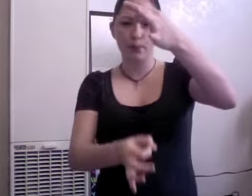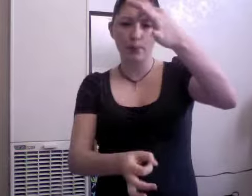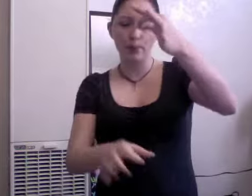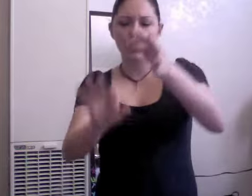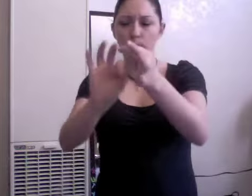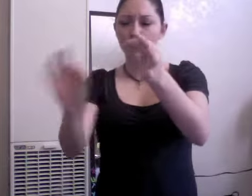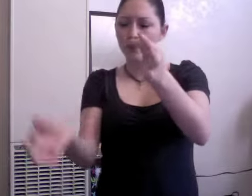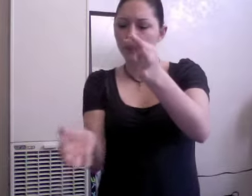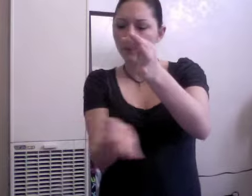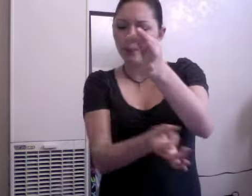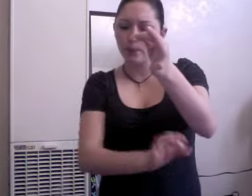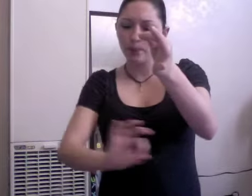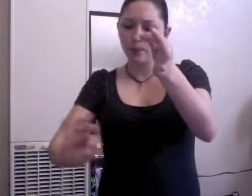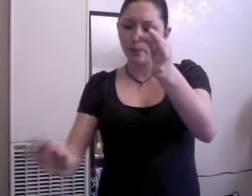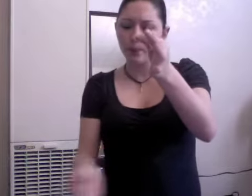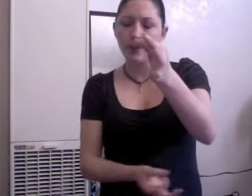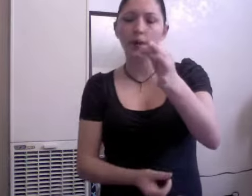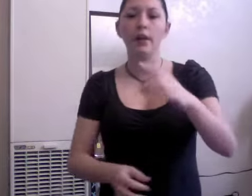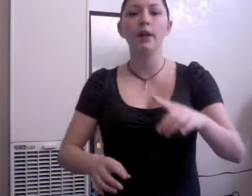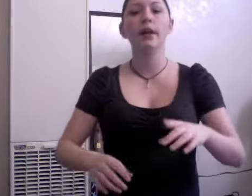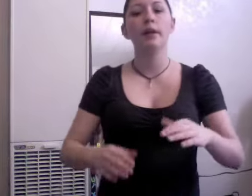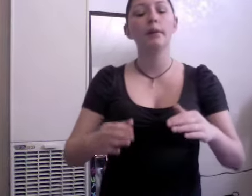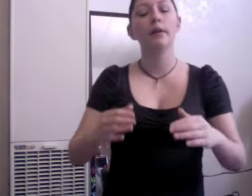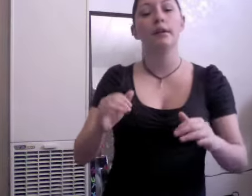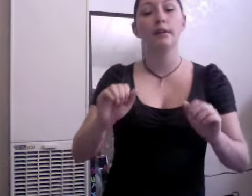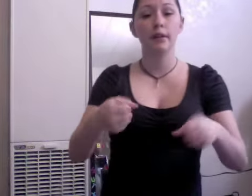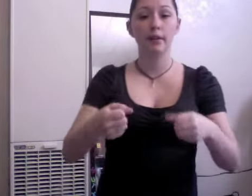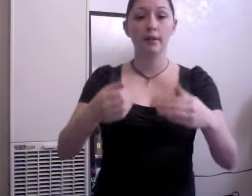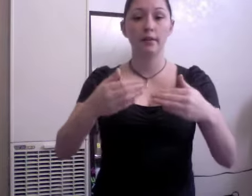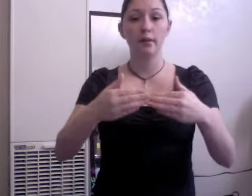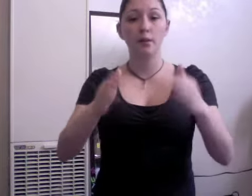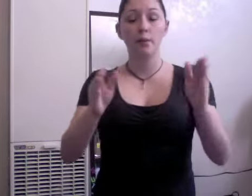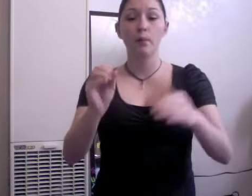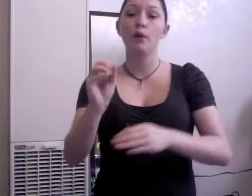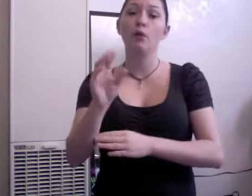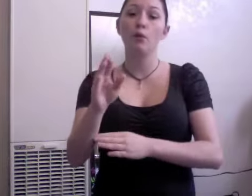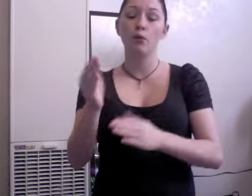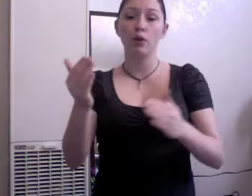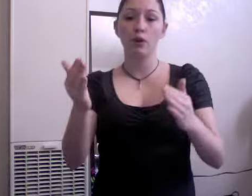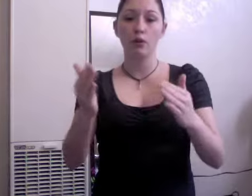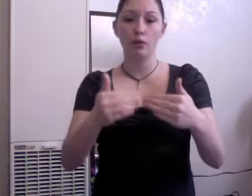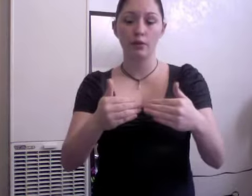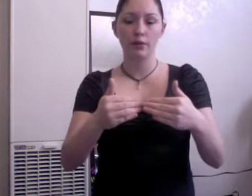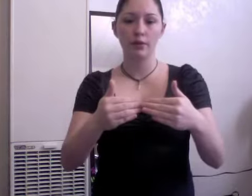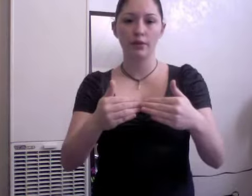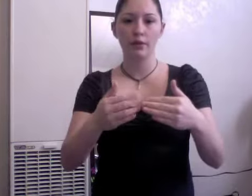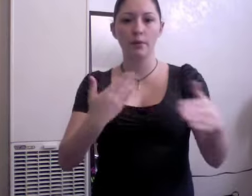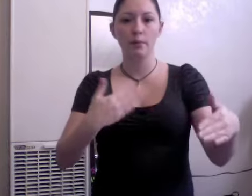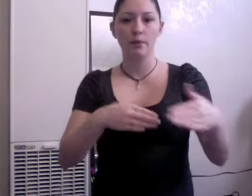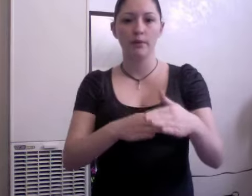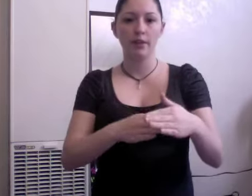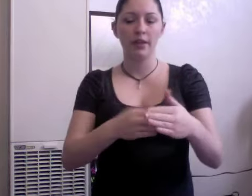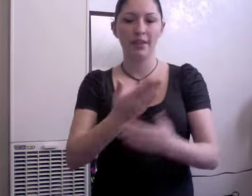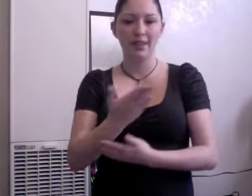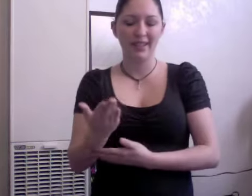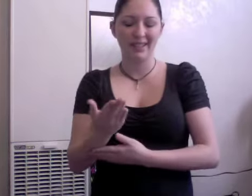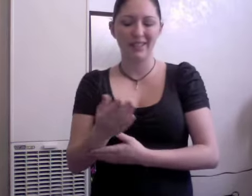and close to selectively let things through or keep things out. So think about where along your digestive tract these might be.